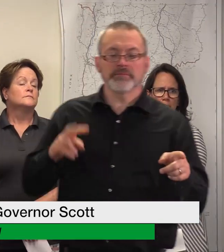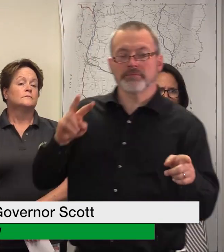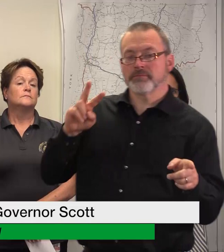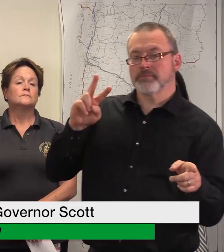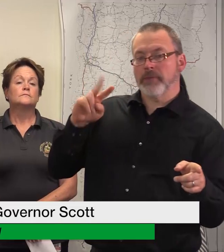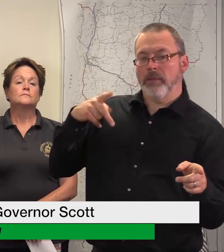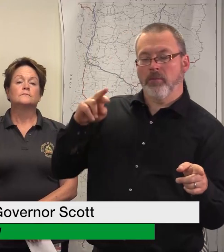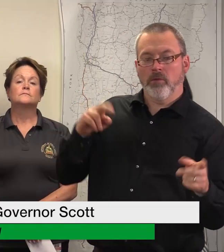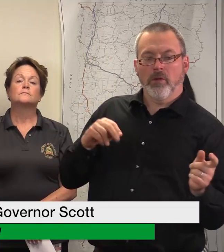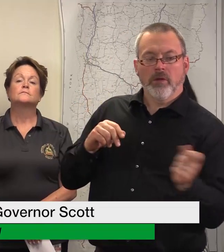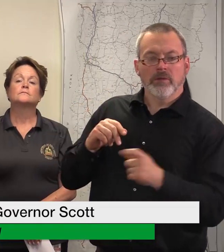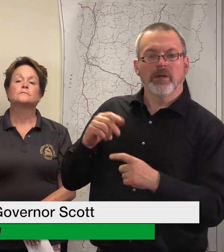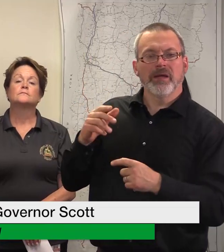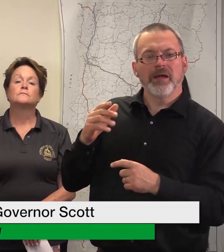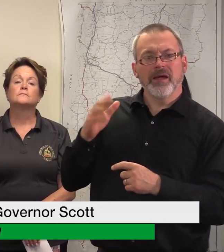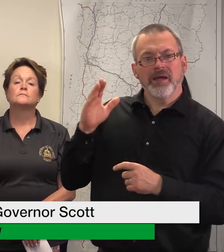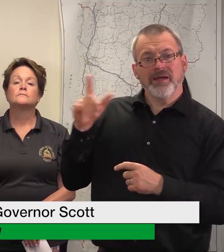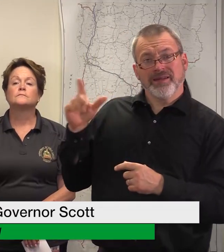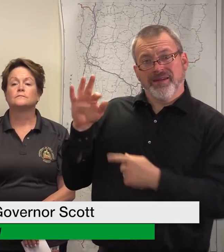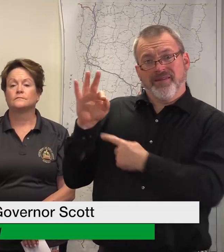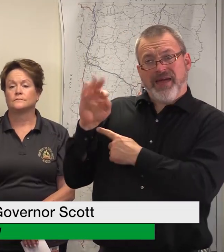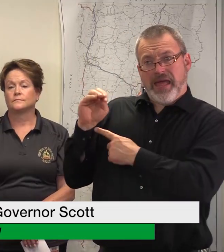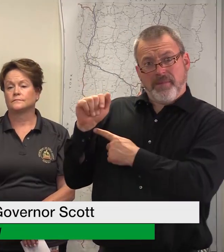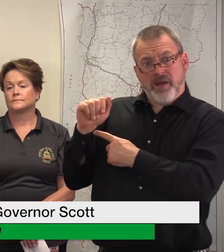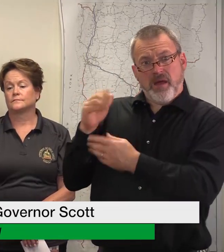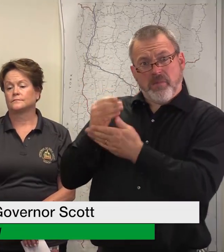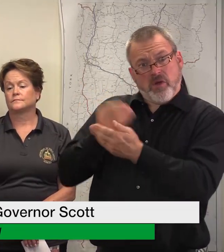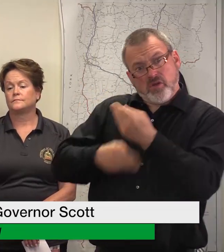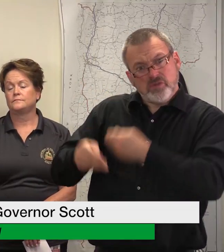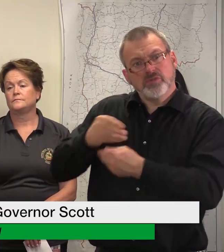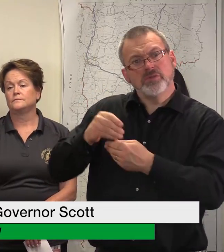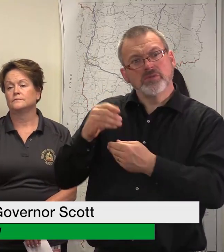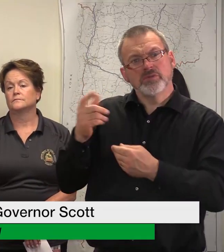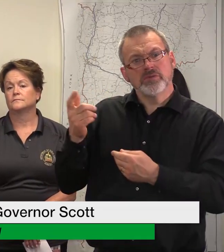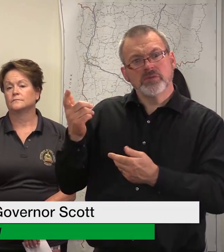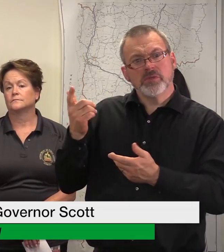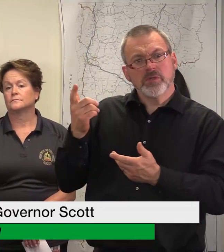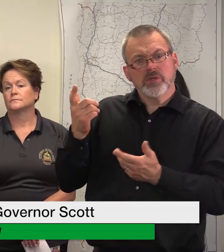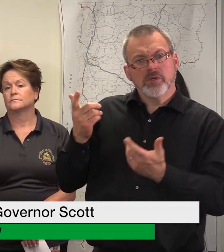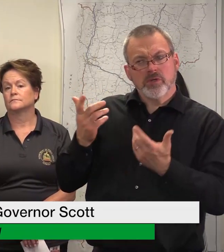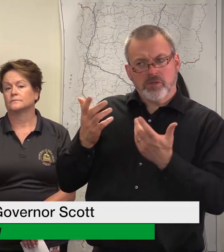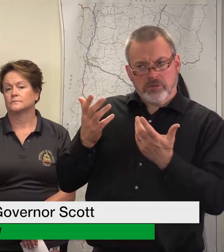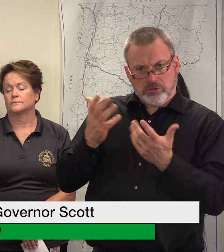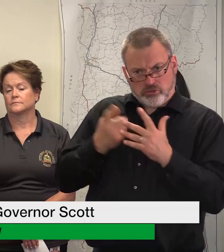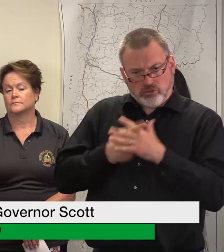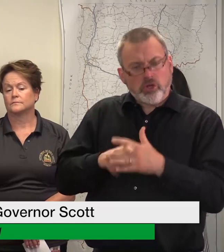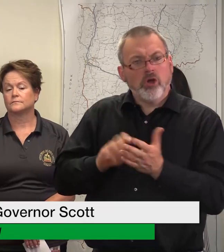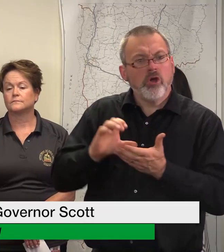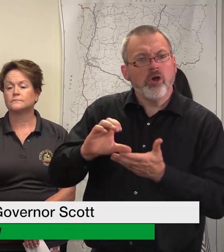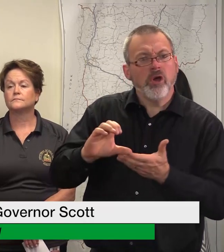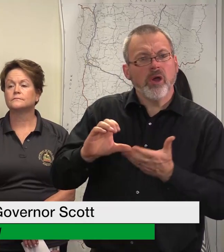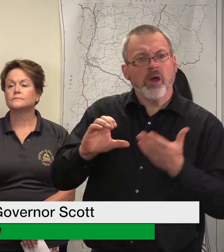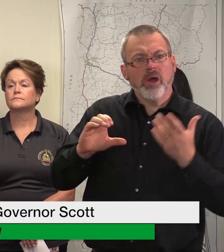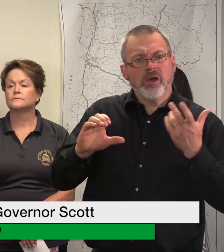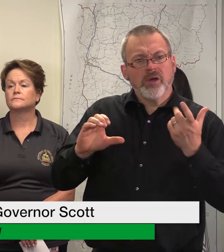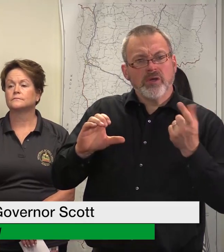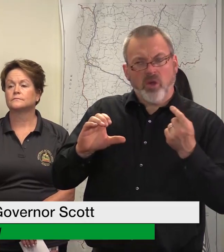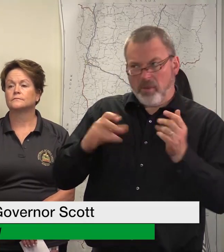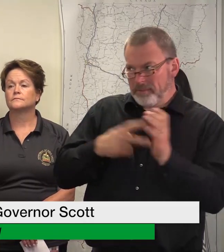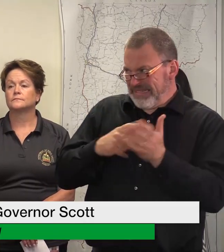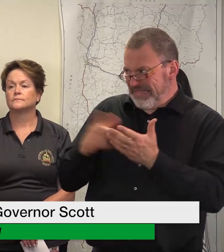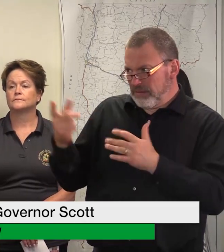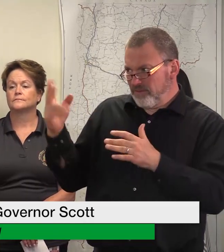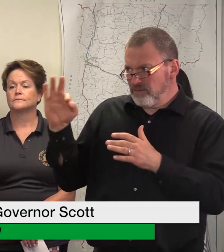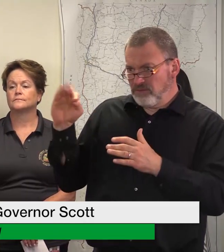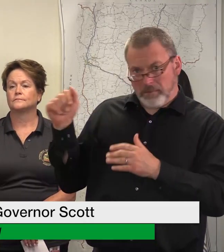FEMA's budget needs to be restored, continued? Is FEMA about to run out of money?